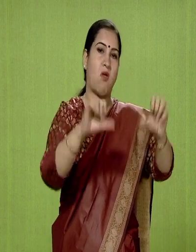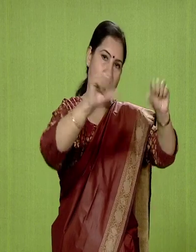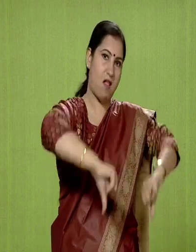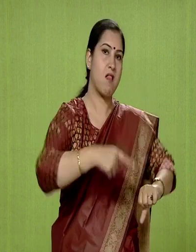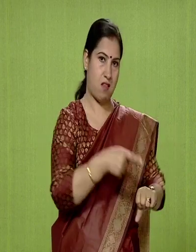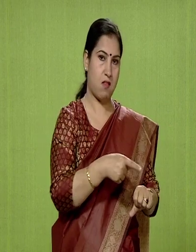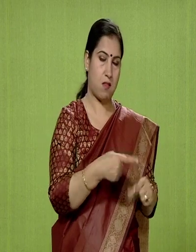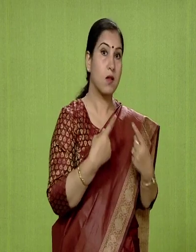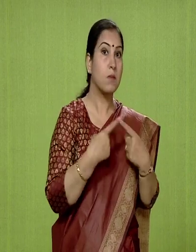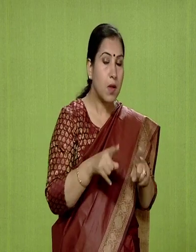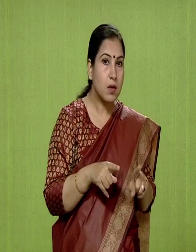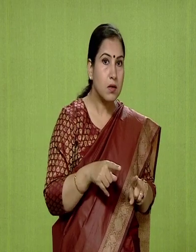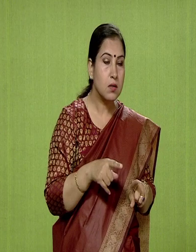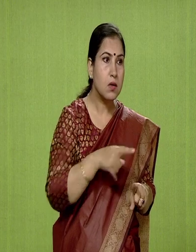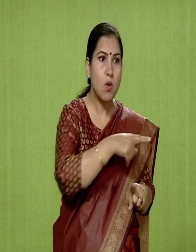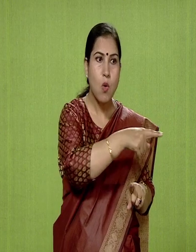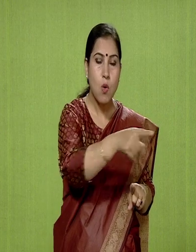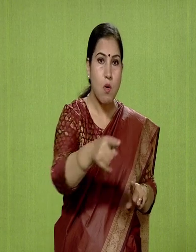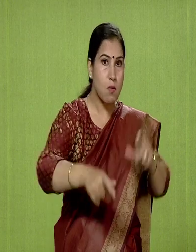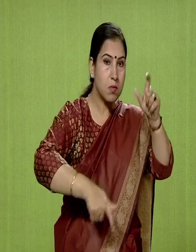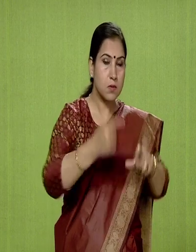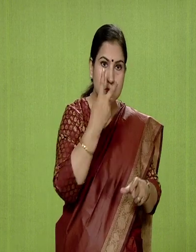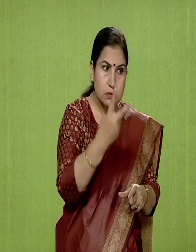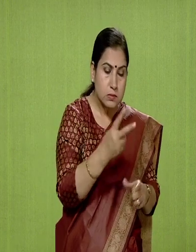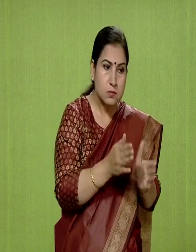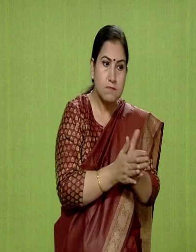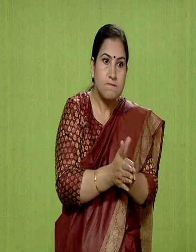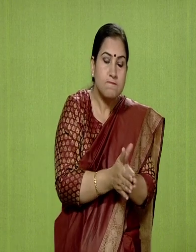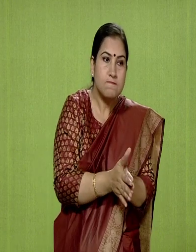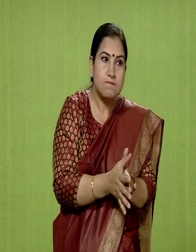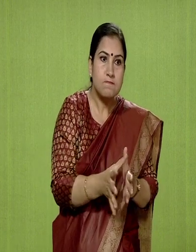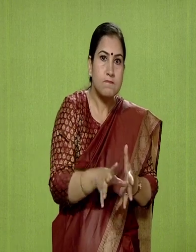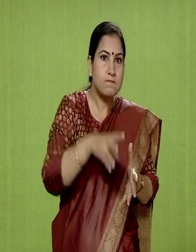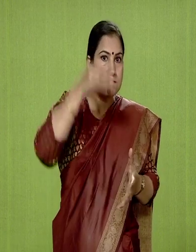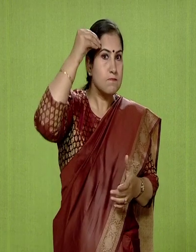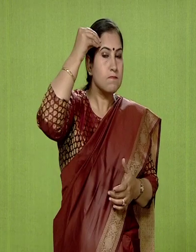but it gave inspiration to future movements.